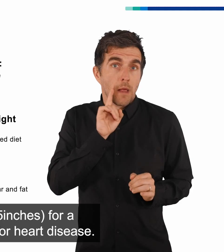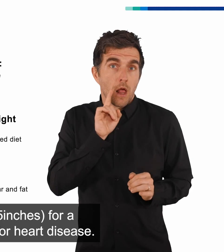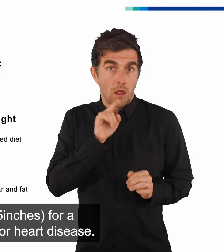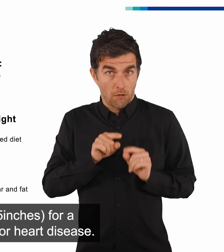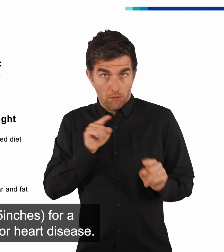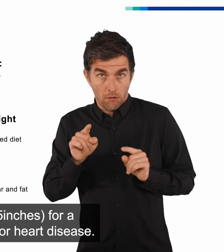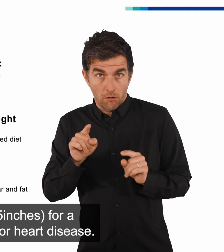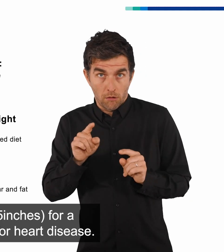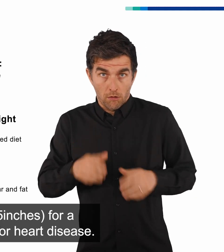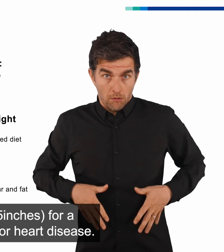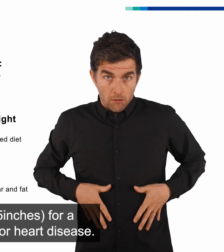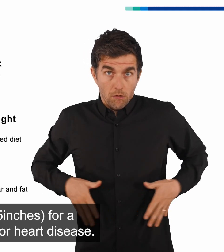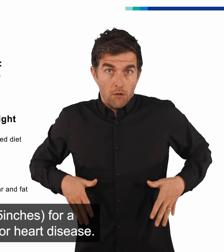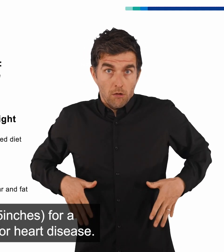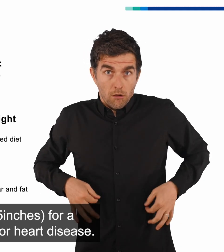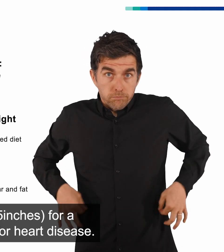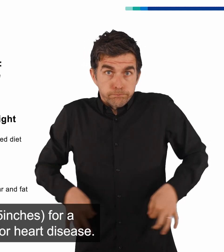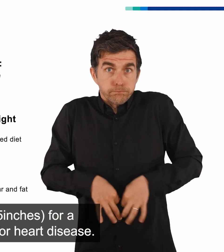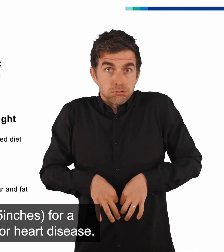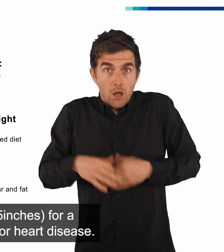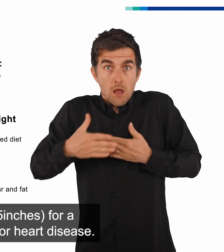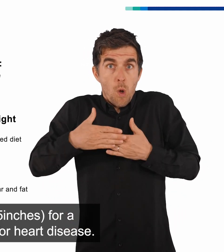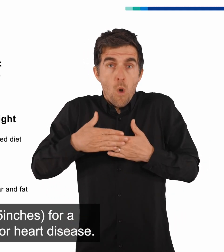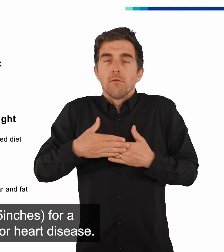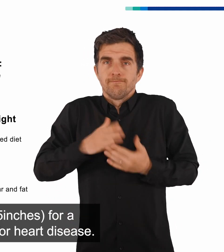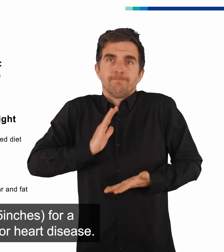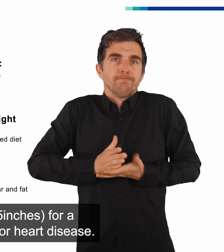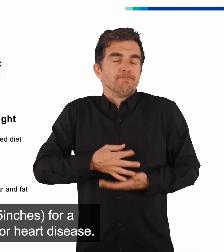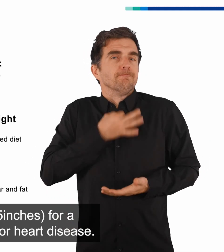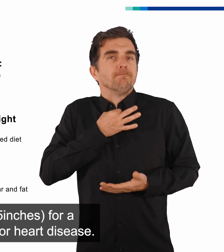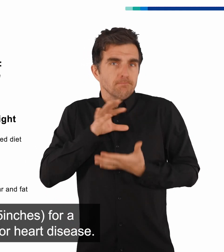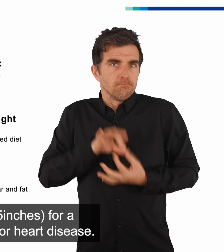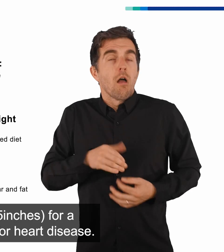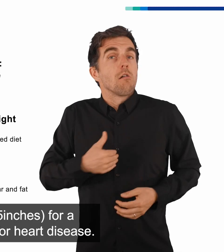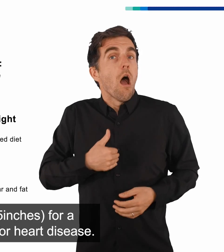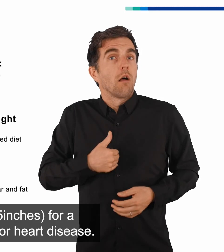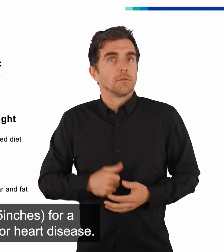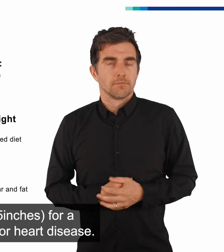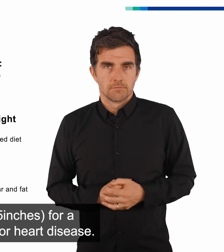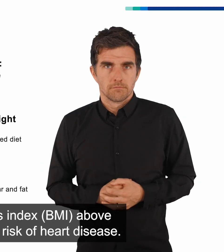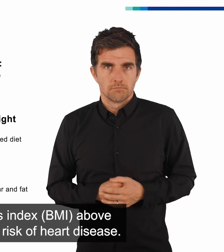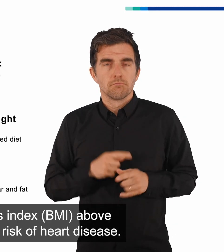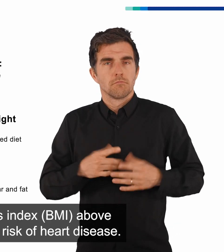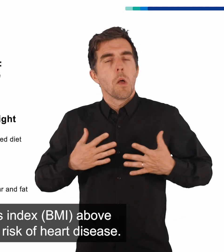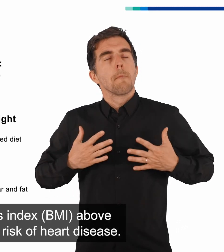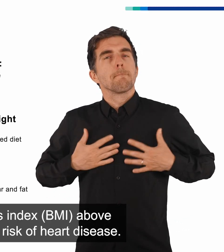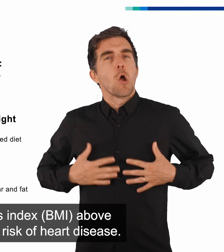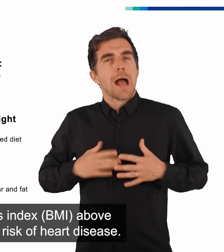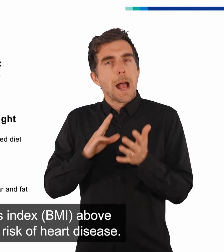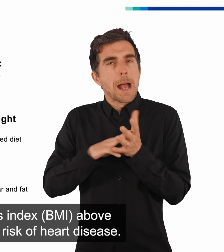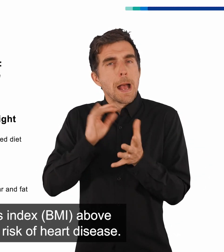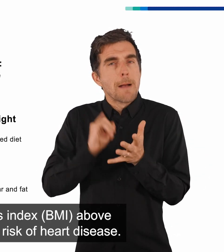25 also increases the risk of heart disease. Increased body weight can lead to increased blood